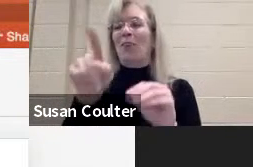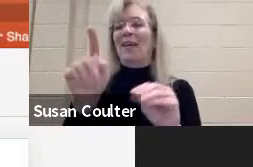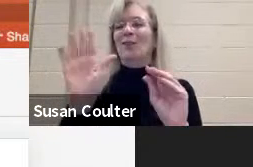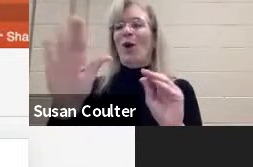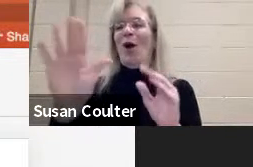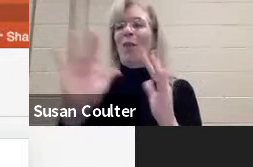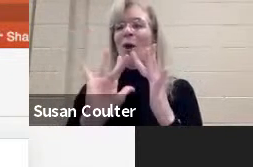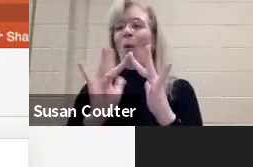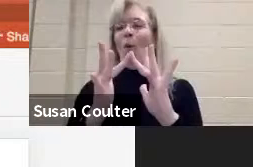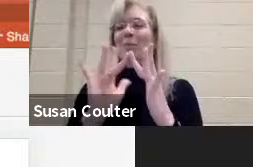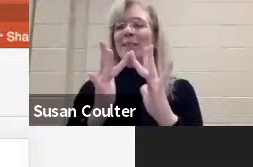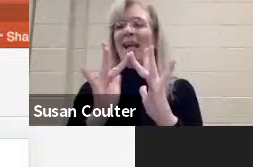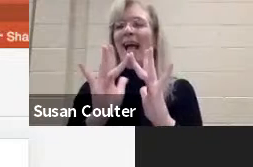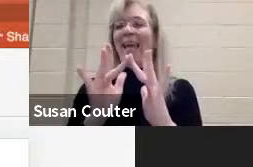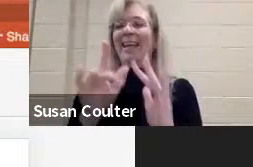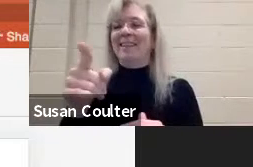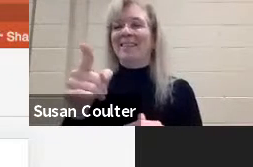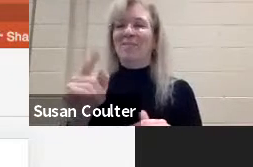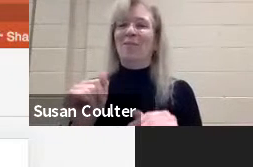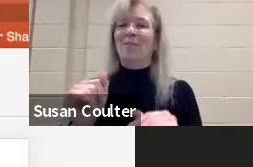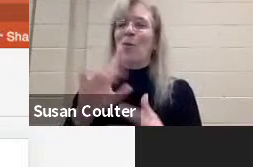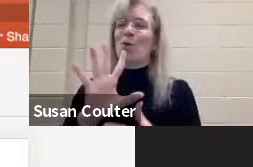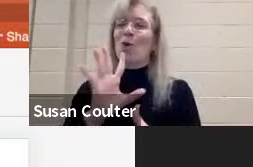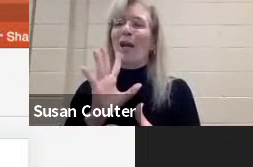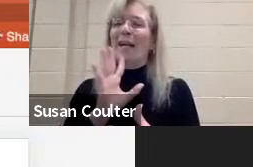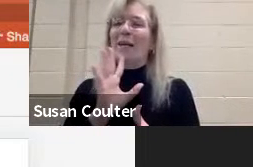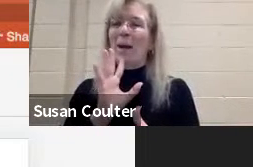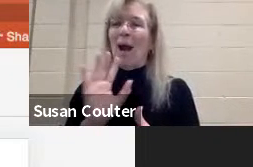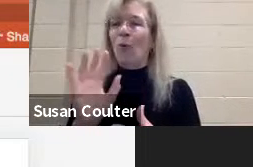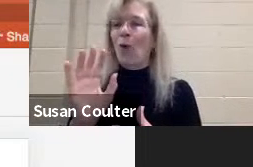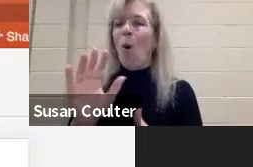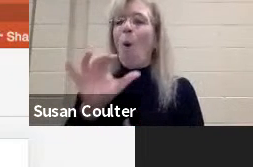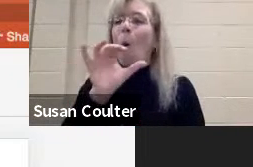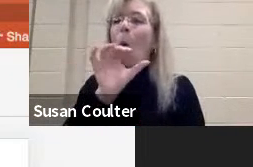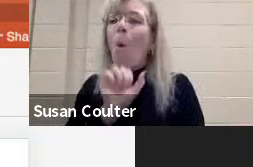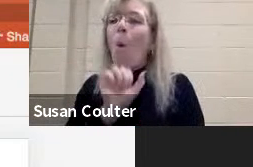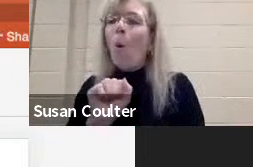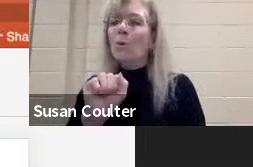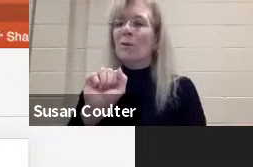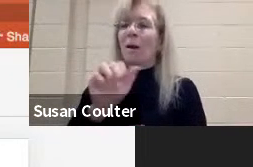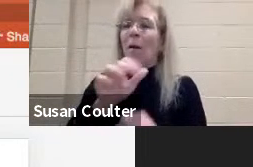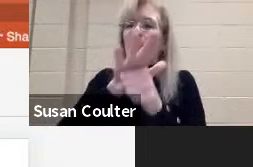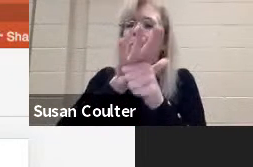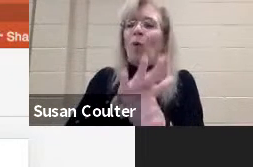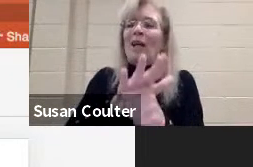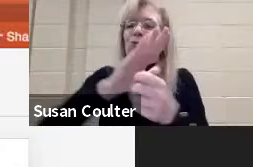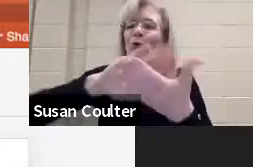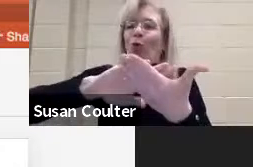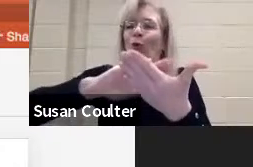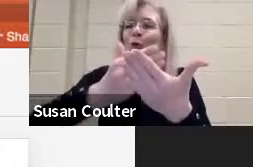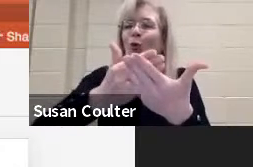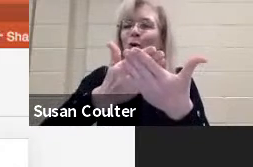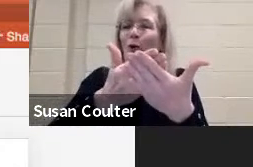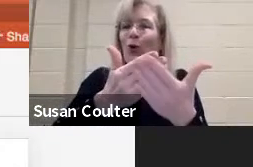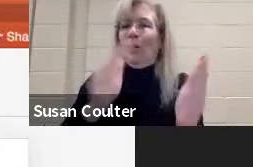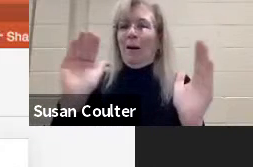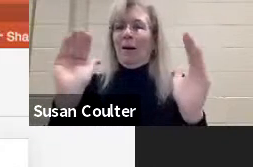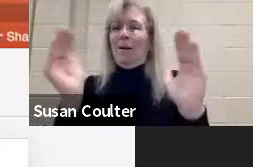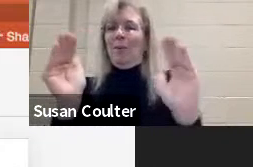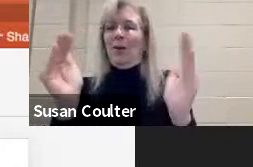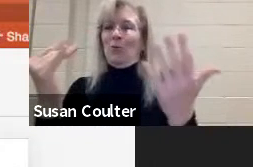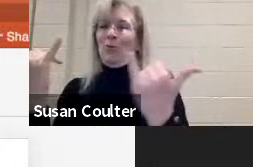someone put this on their website. They were talking about old pressure